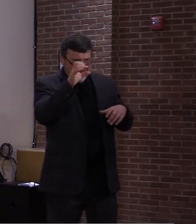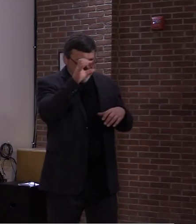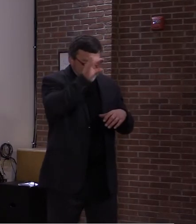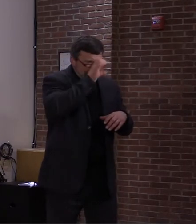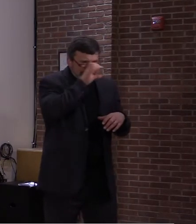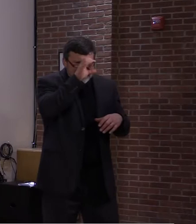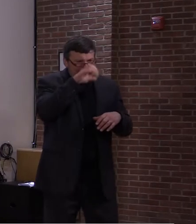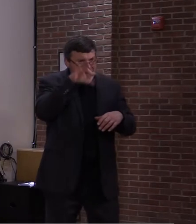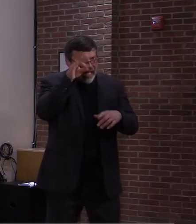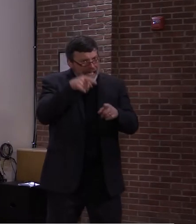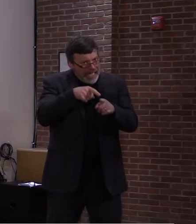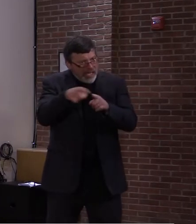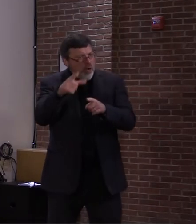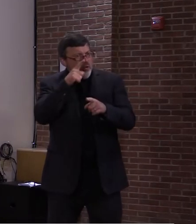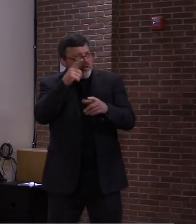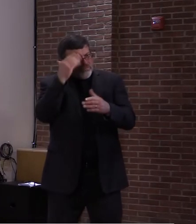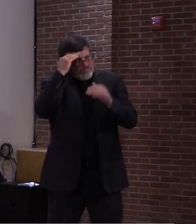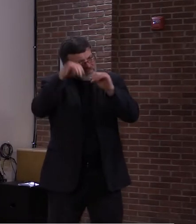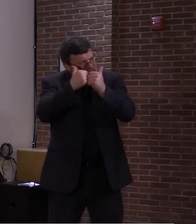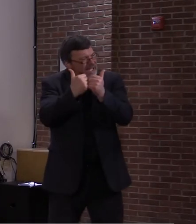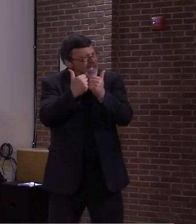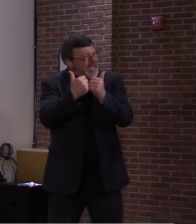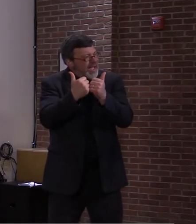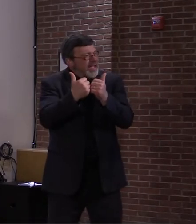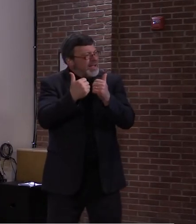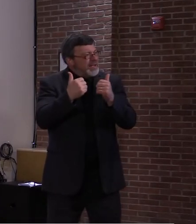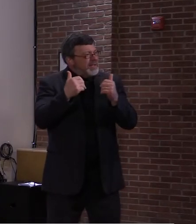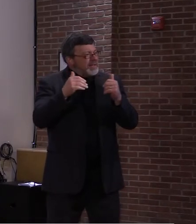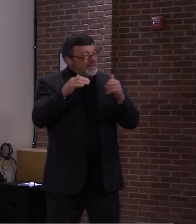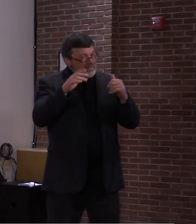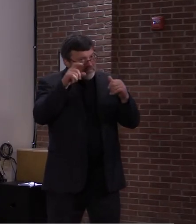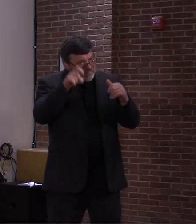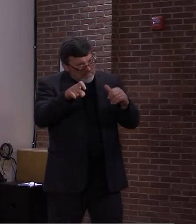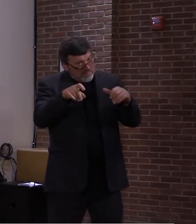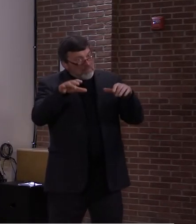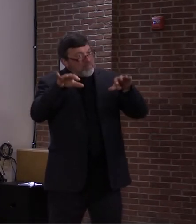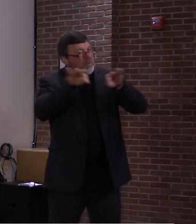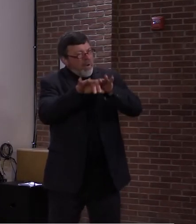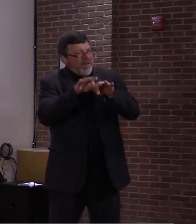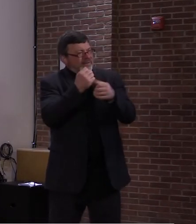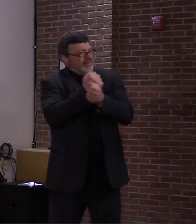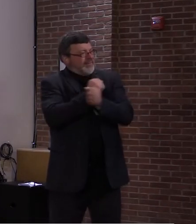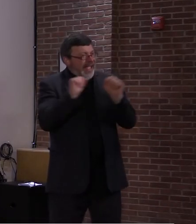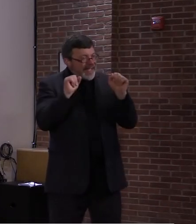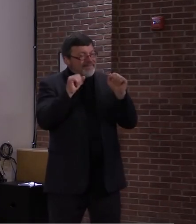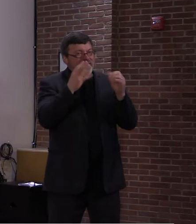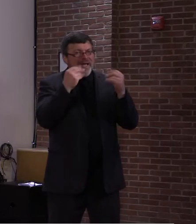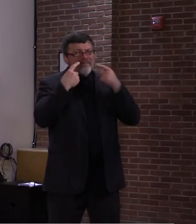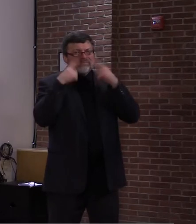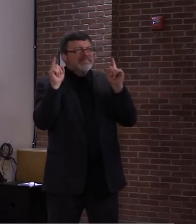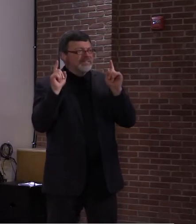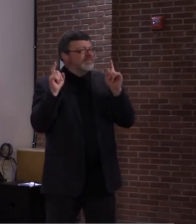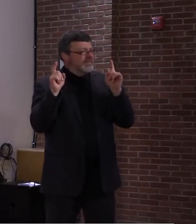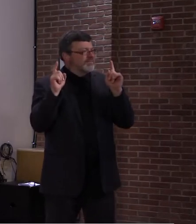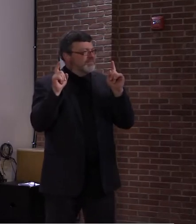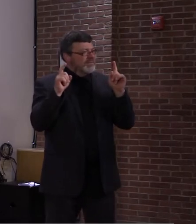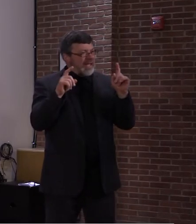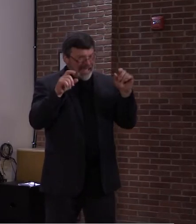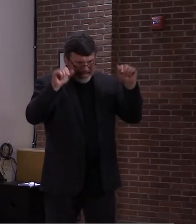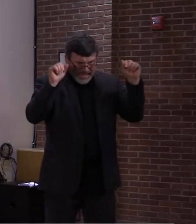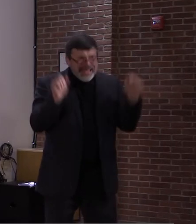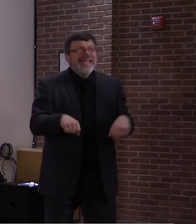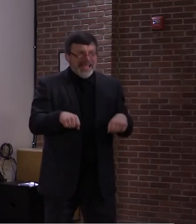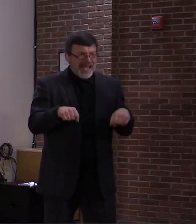safely and effectively was viewed as a real advance. So I would just hate to see